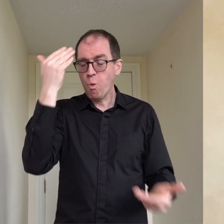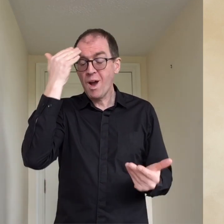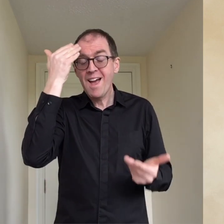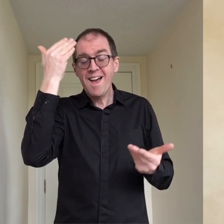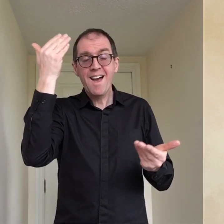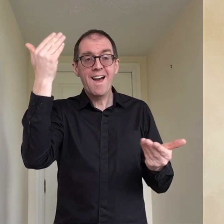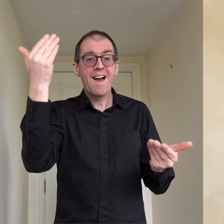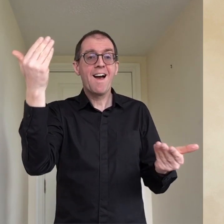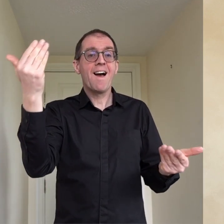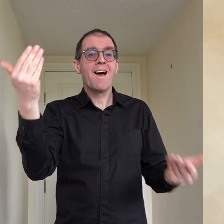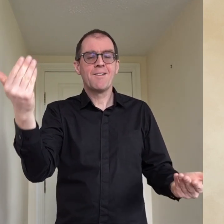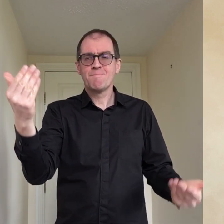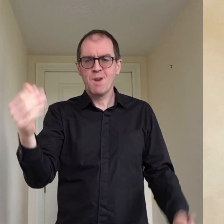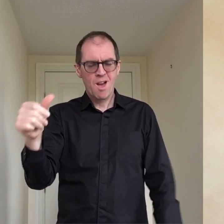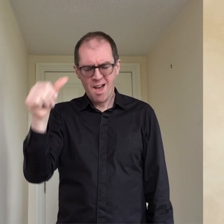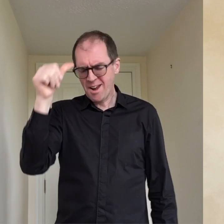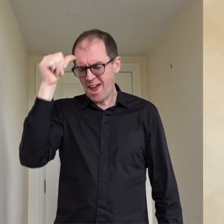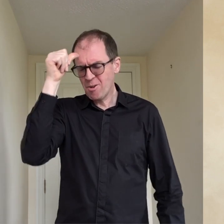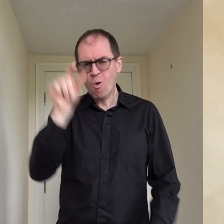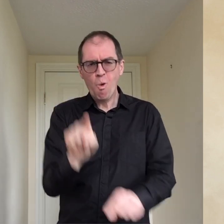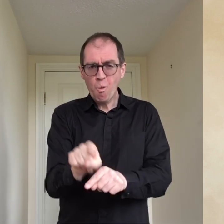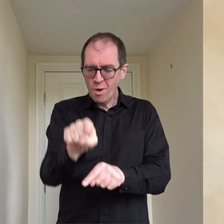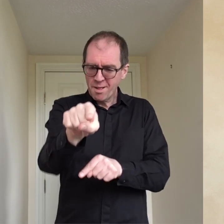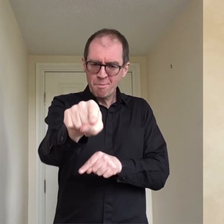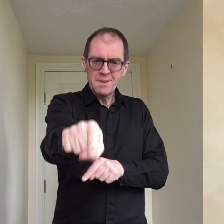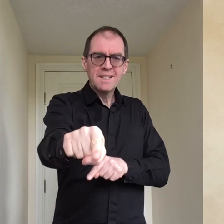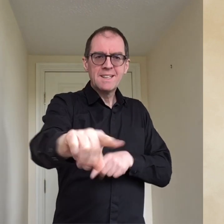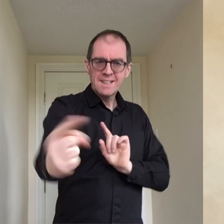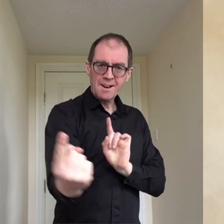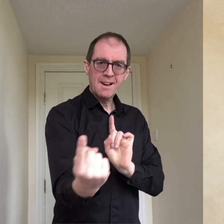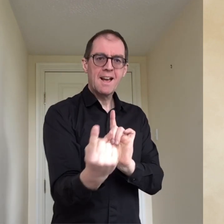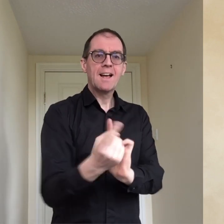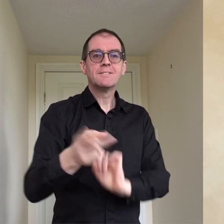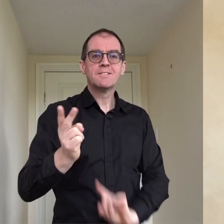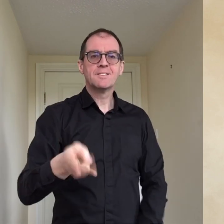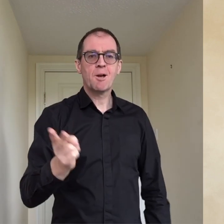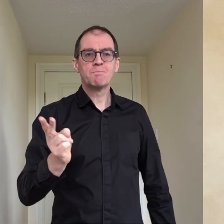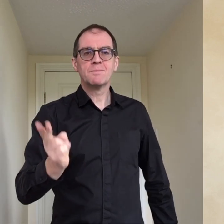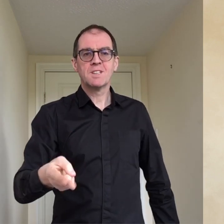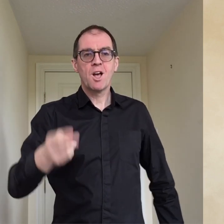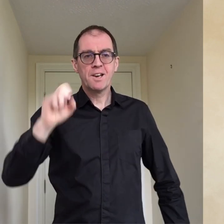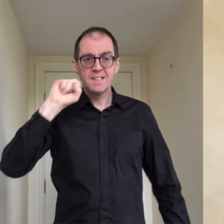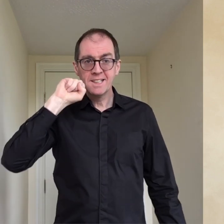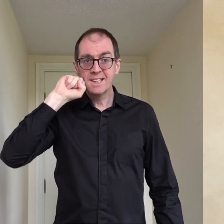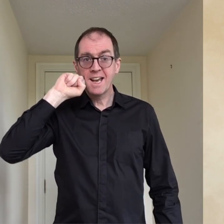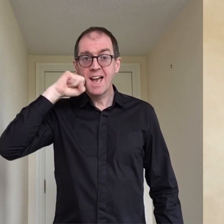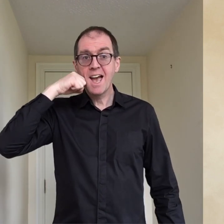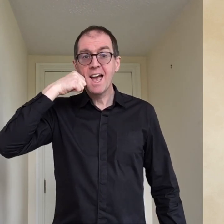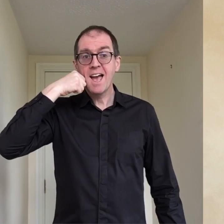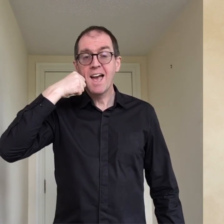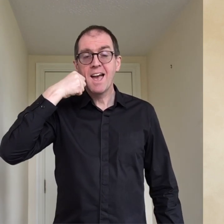know when, but I know we'll meet again some sunny